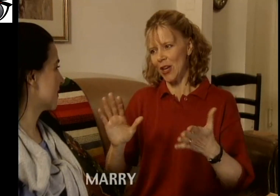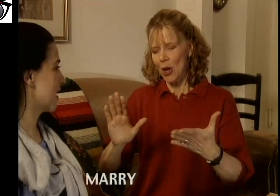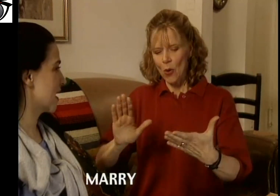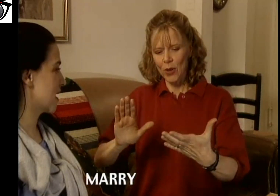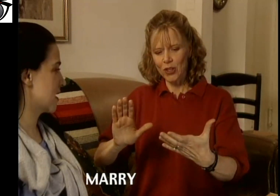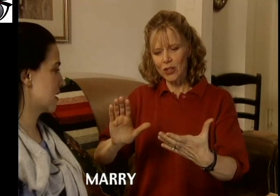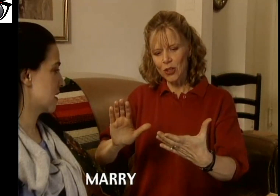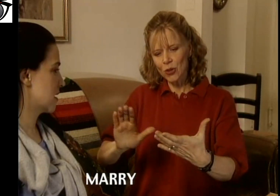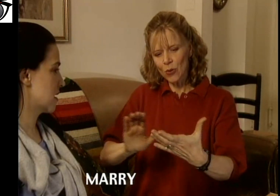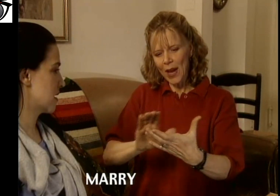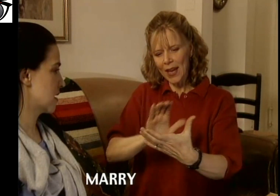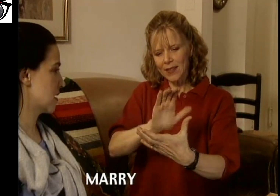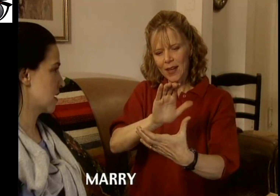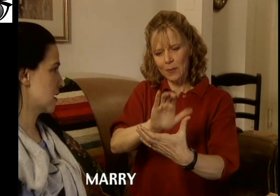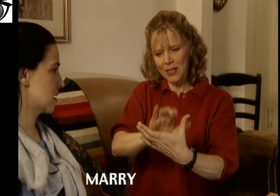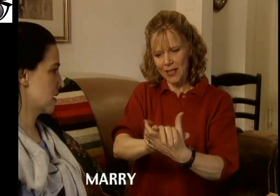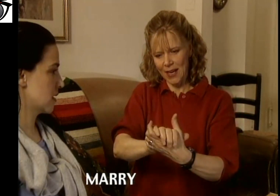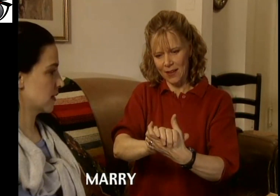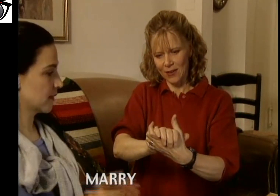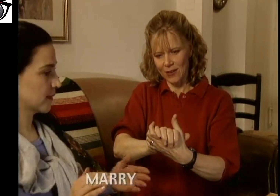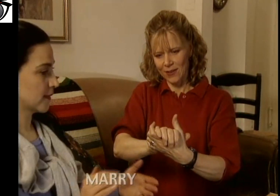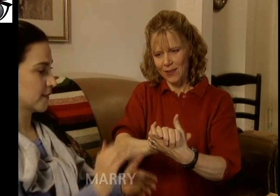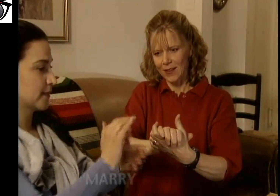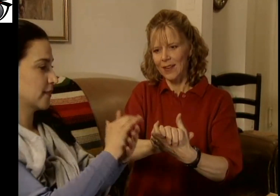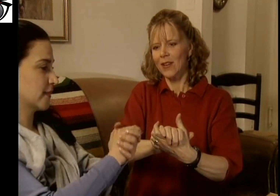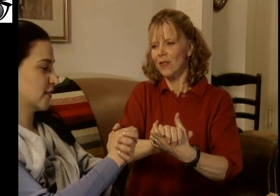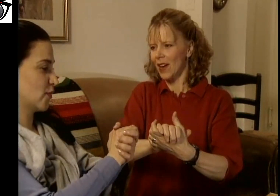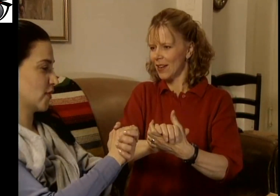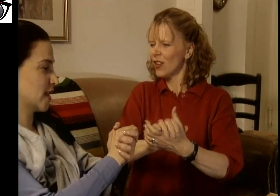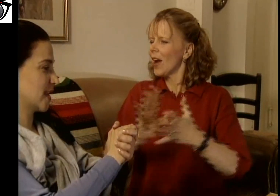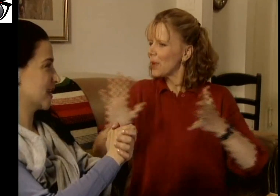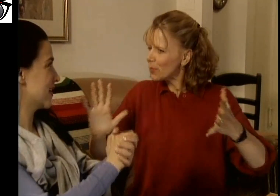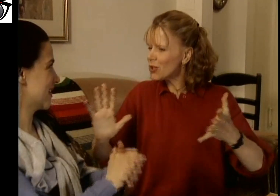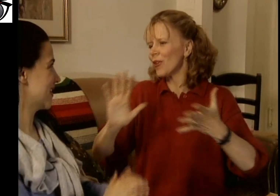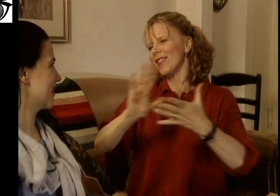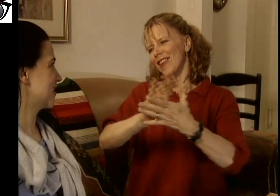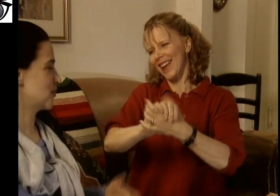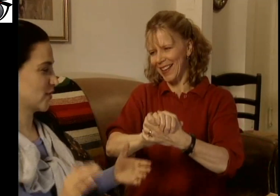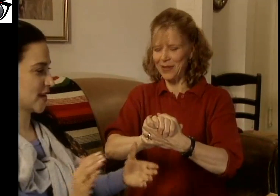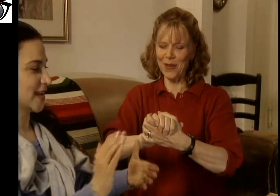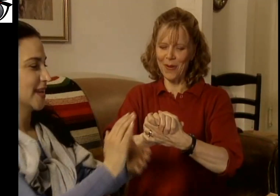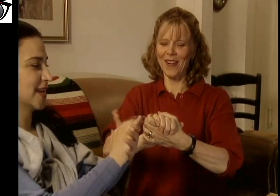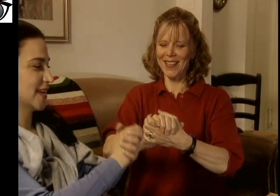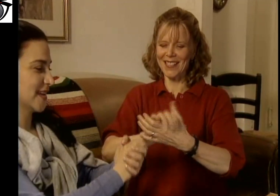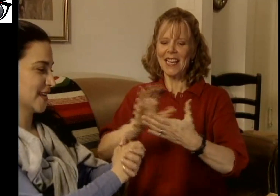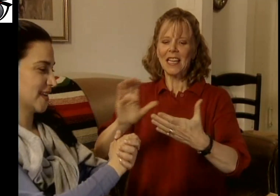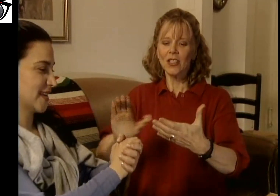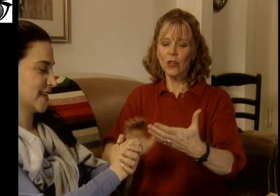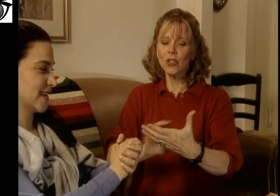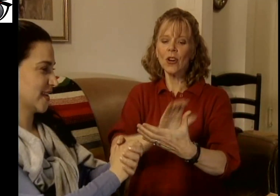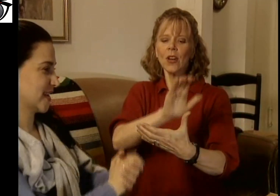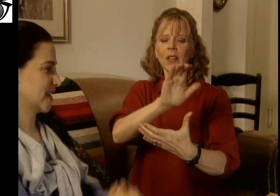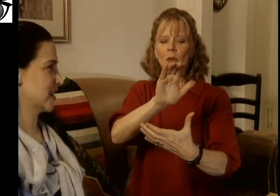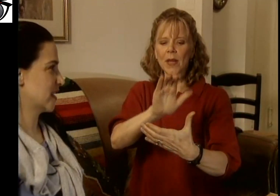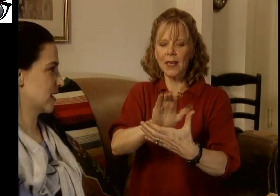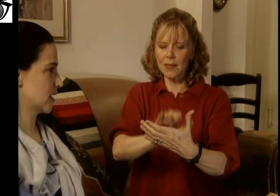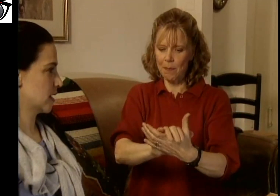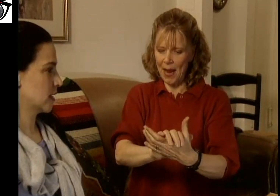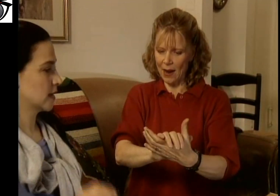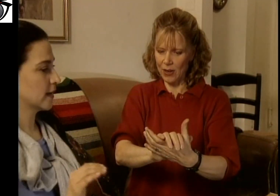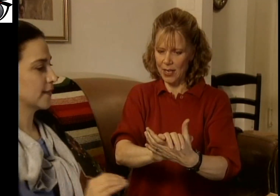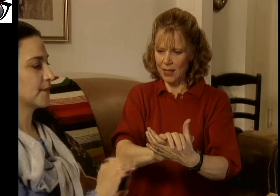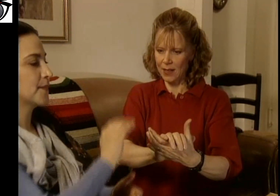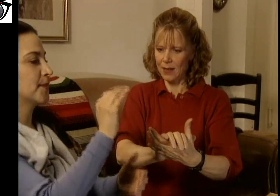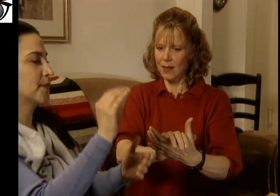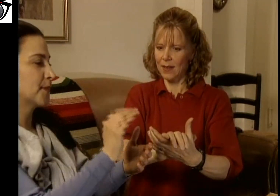for marry, Okay. which is the 2 hands coming together. That's Right? pretty. You know how people join their that's hands pretty. when they're married? Yes. So you circle a little bit and